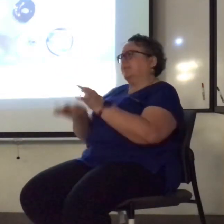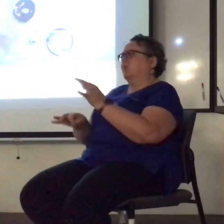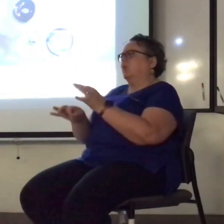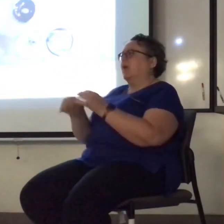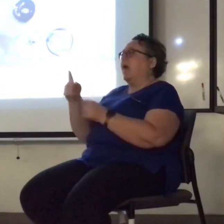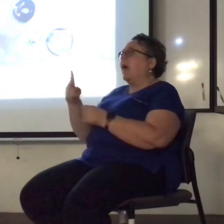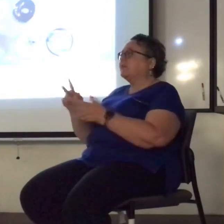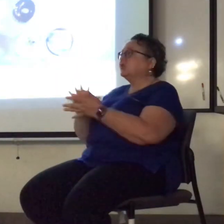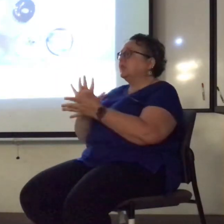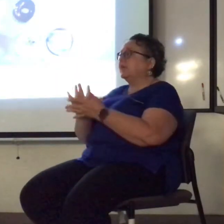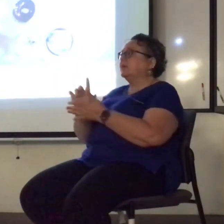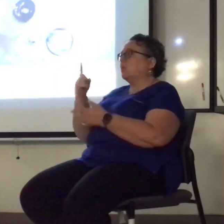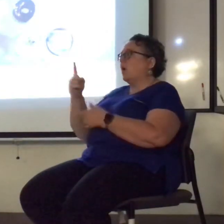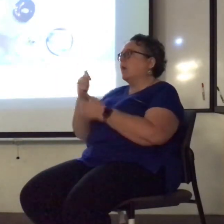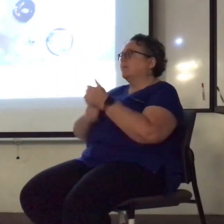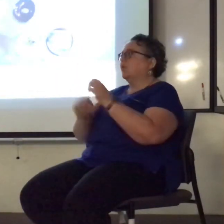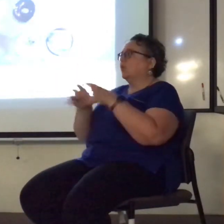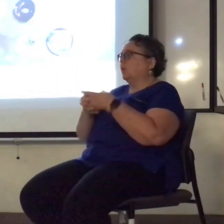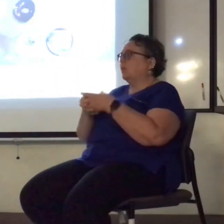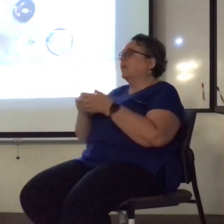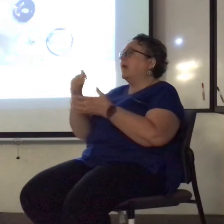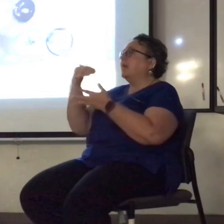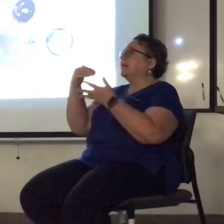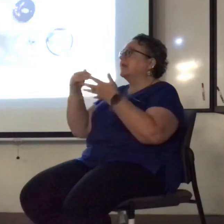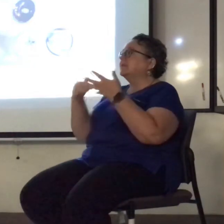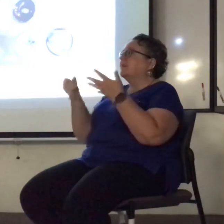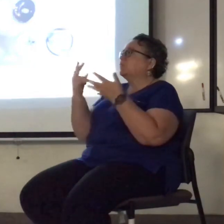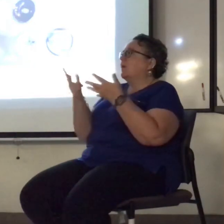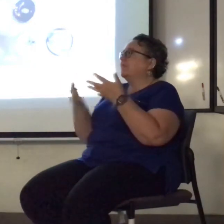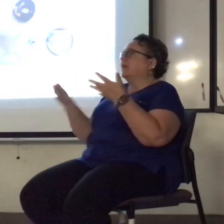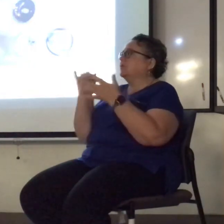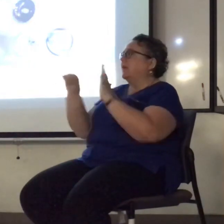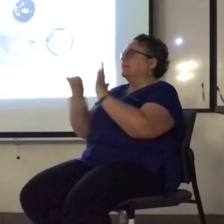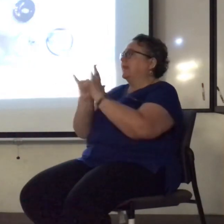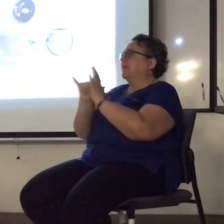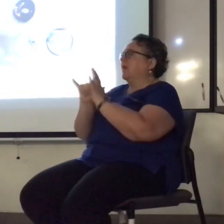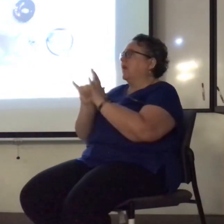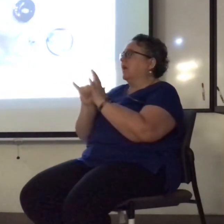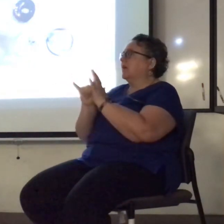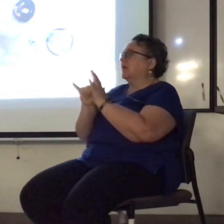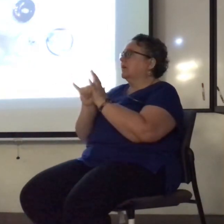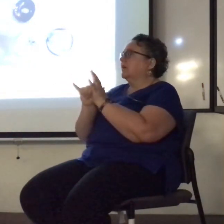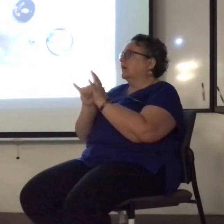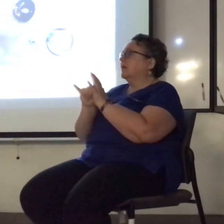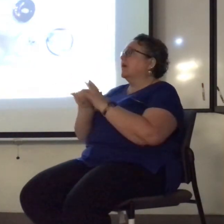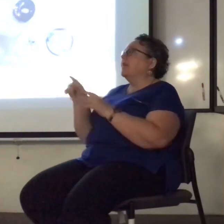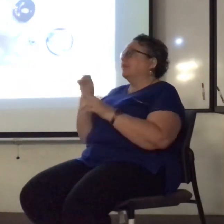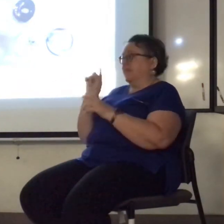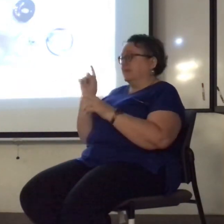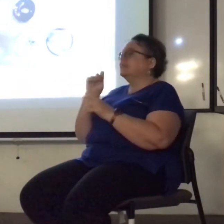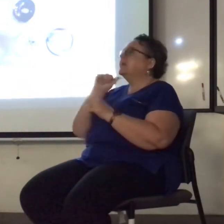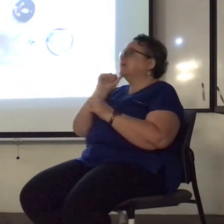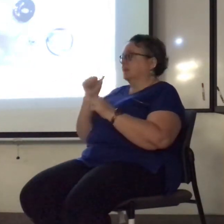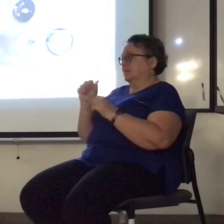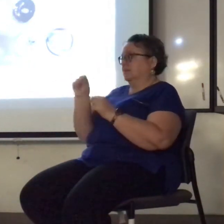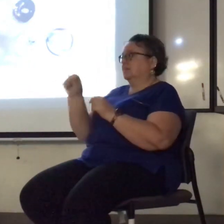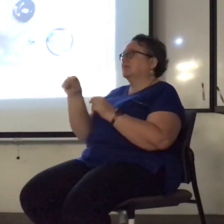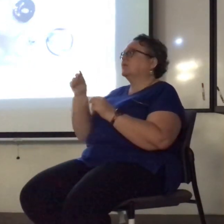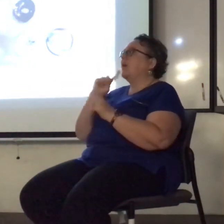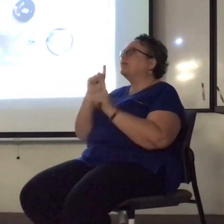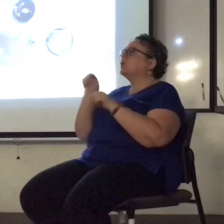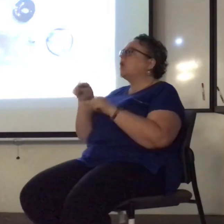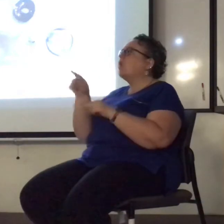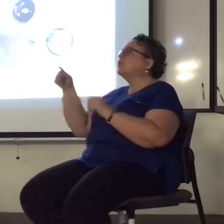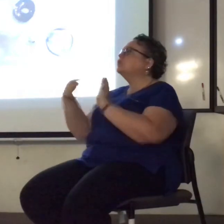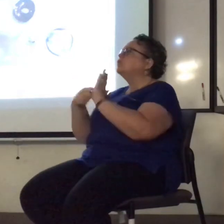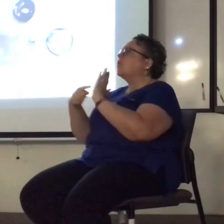per group. List of 12 things to identify. This is not amenable to sticking with pins, so I just gotta go to you when you're done, you